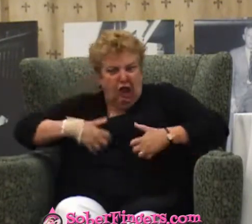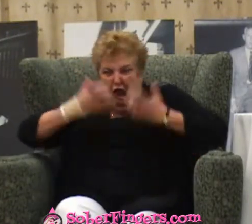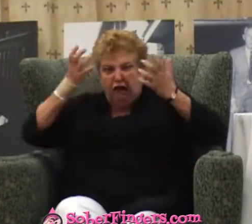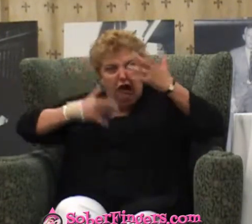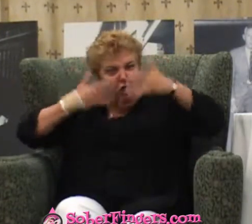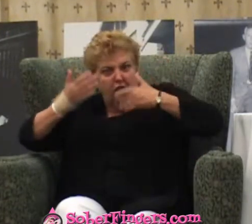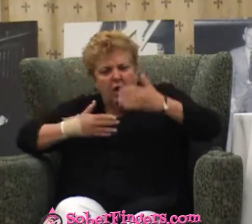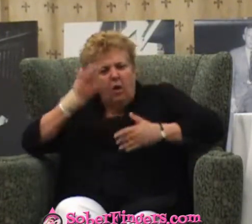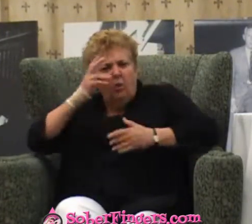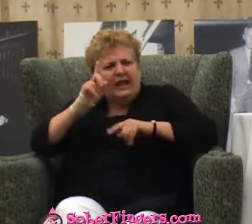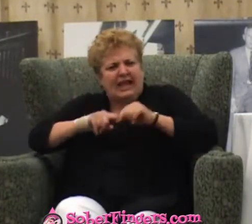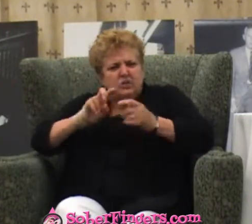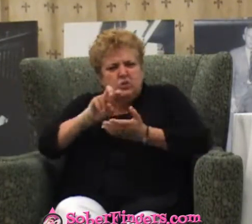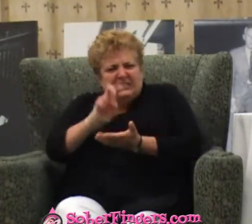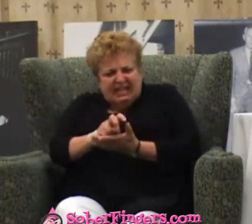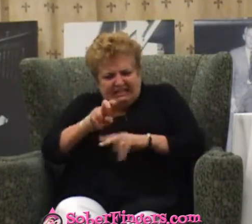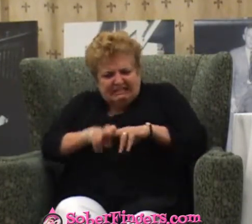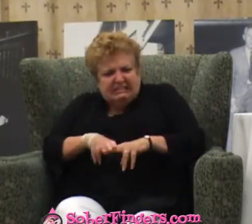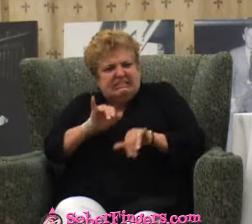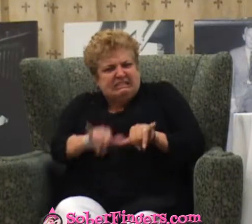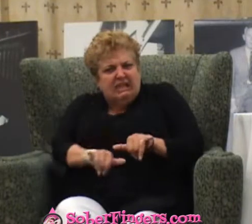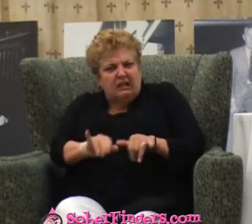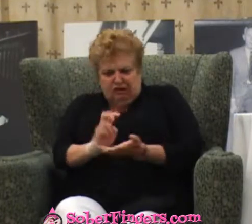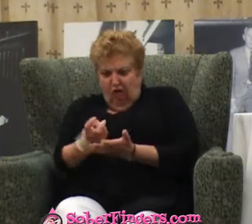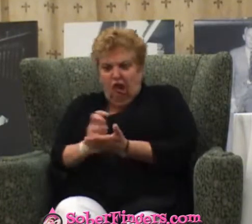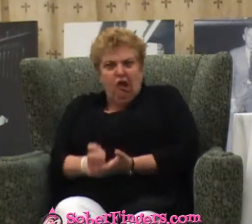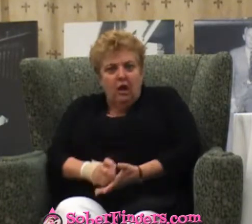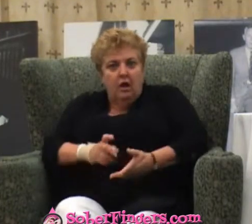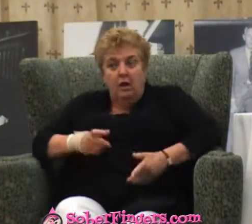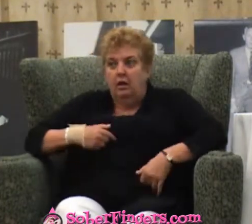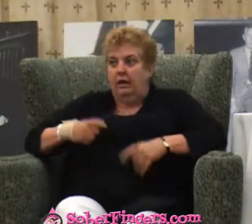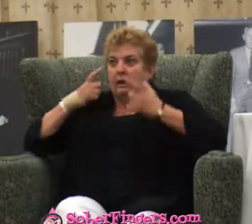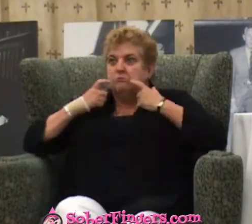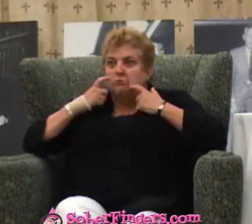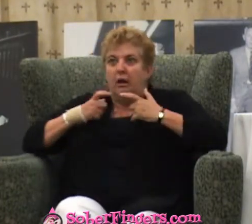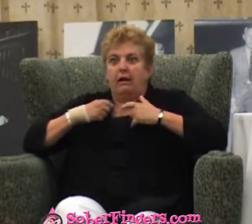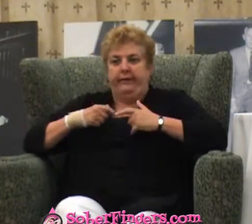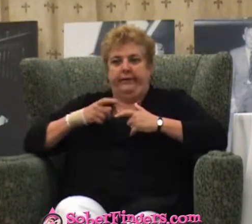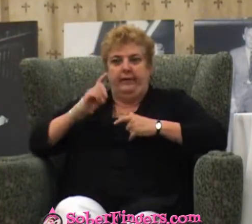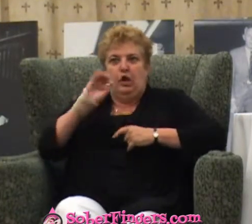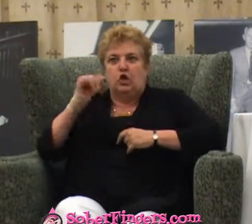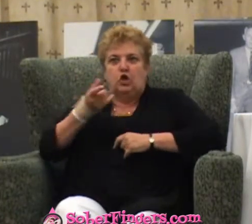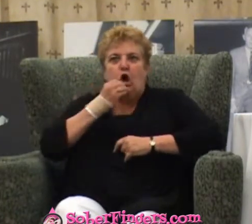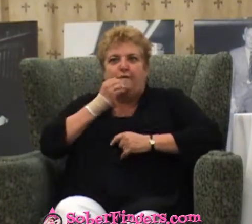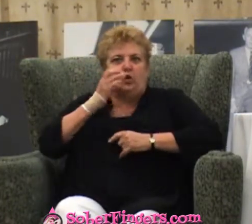sit still back there? And I'm crying at dog food commercials.